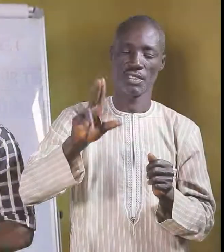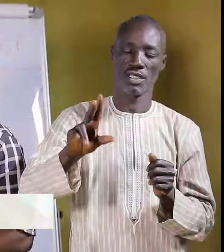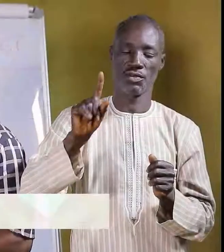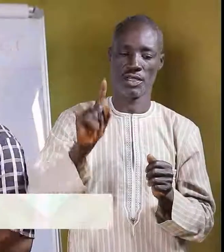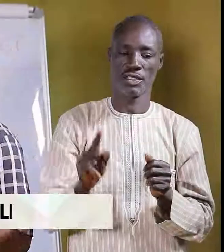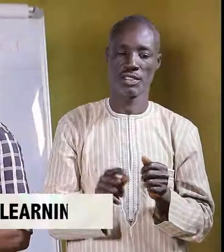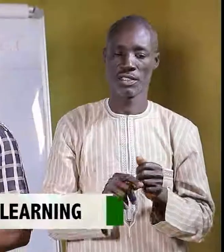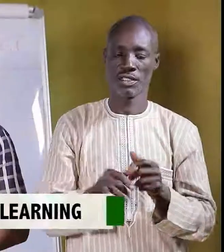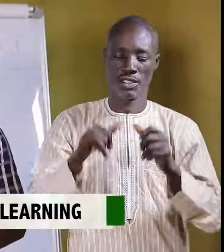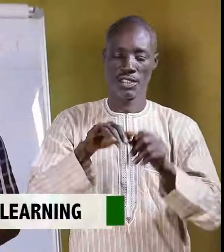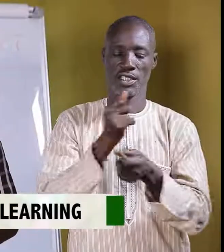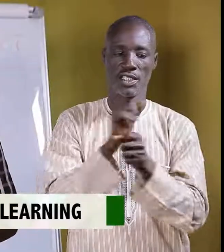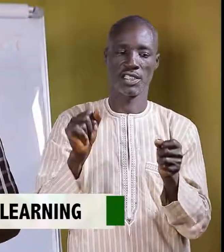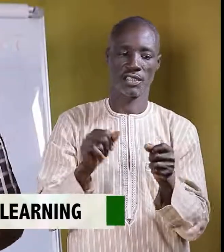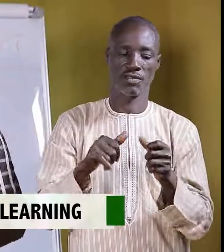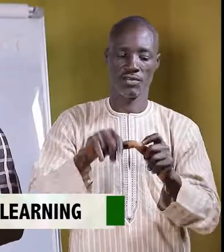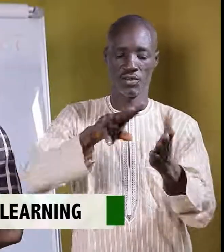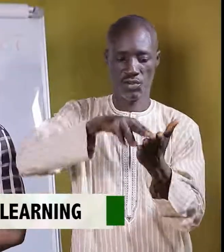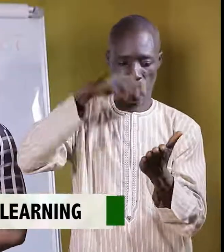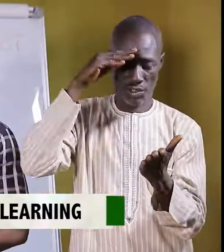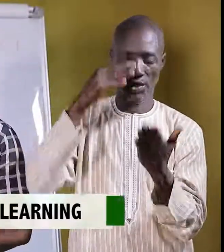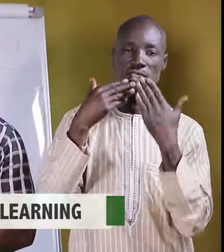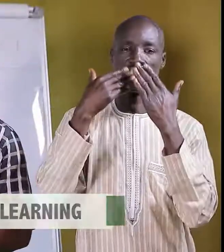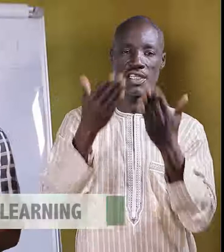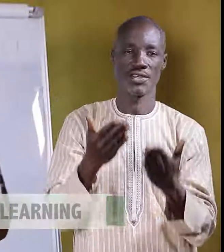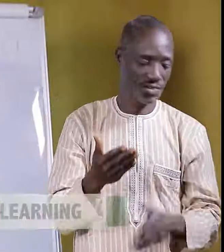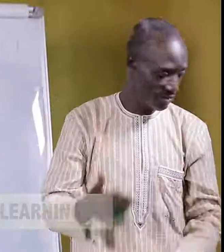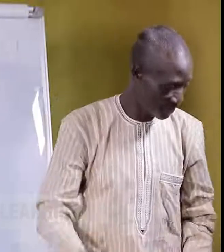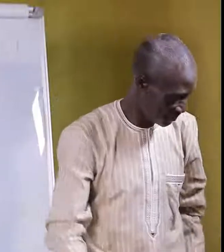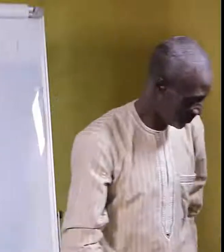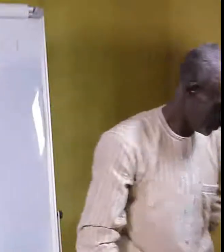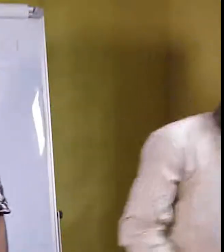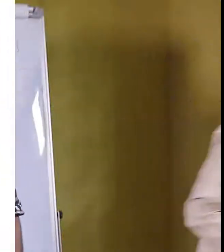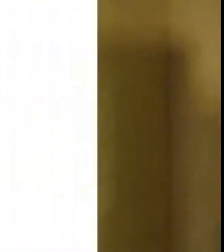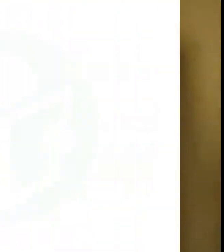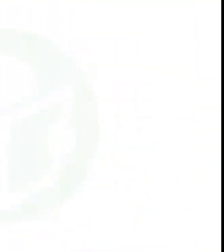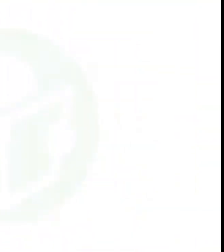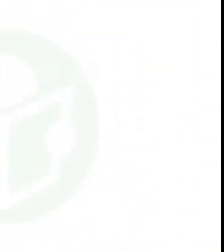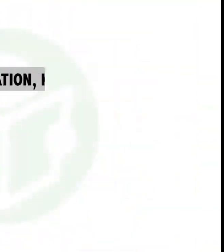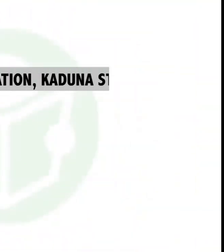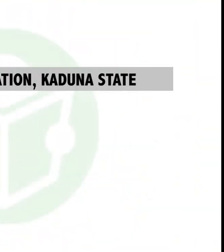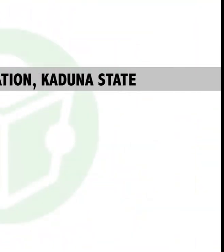080-350-328-31. Stay safe, keep learning, and God bless you. Thank you very much.